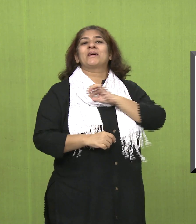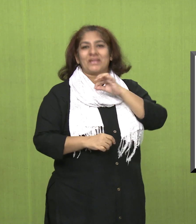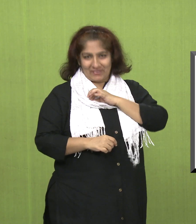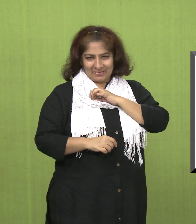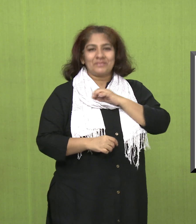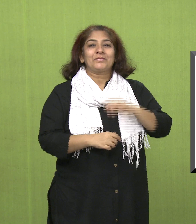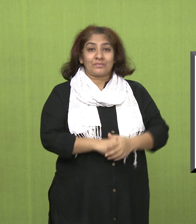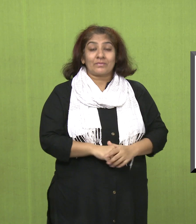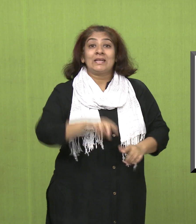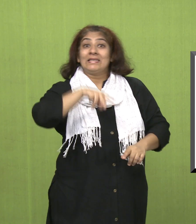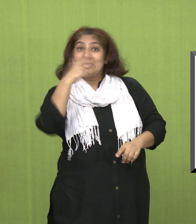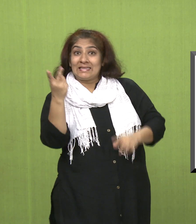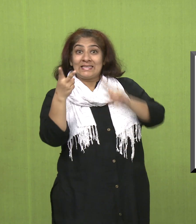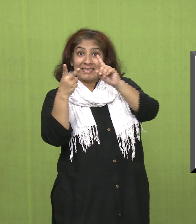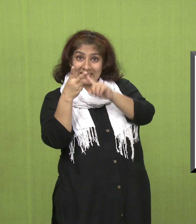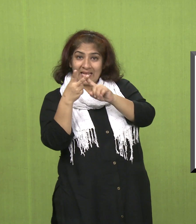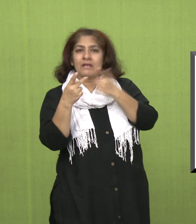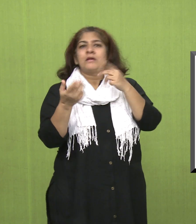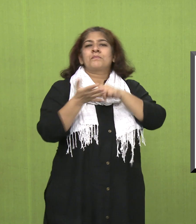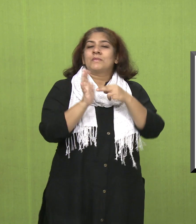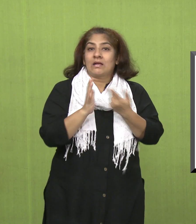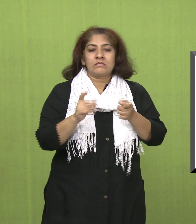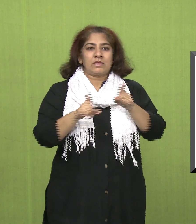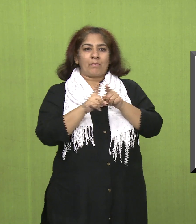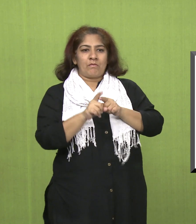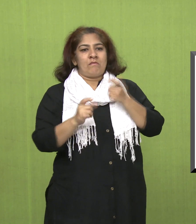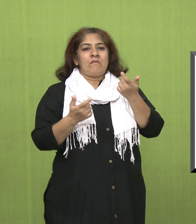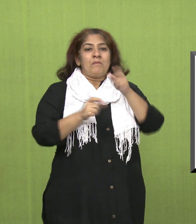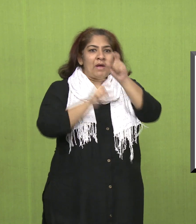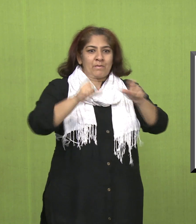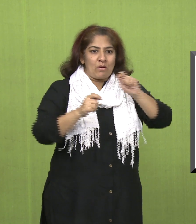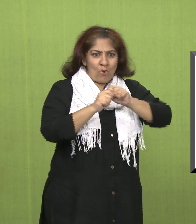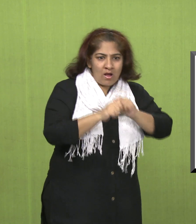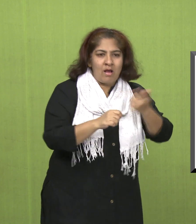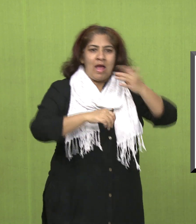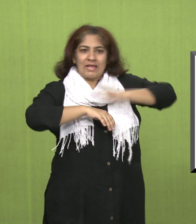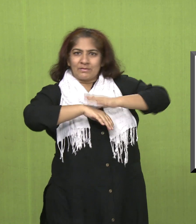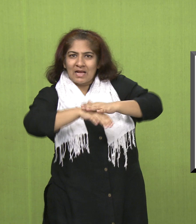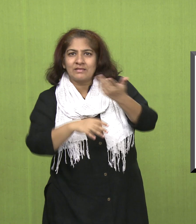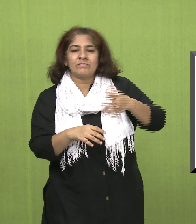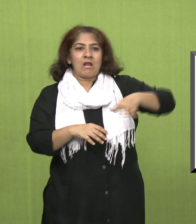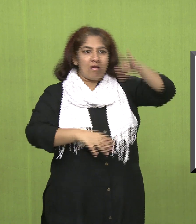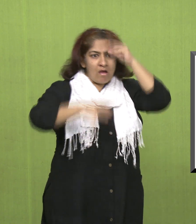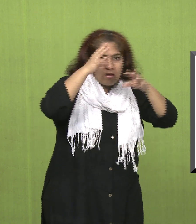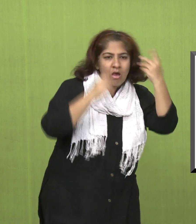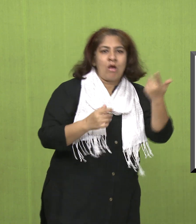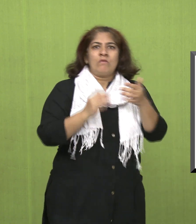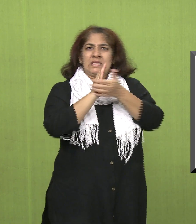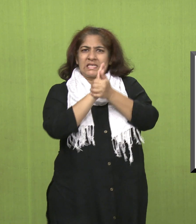a proper training is given to the staff. The second reason is people, when they are working, they are good experienced people, they